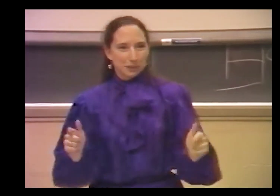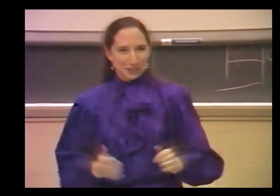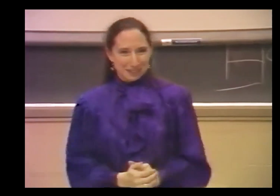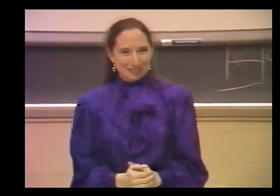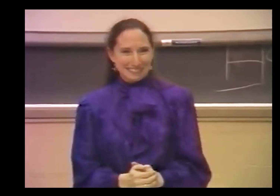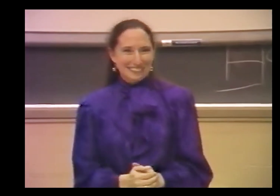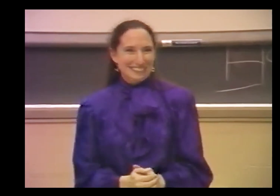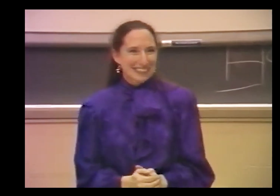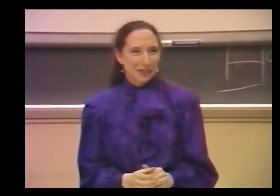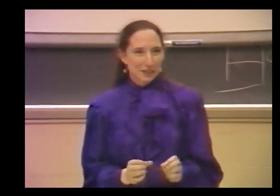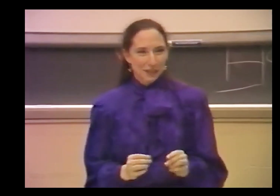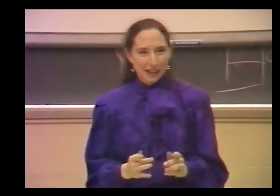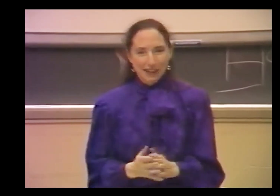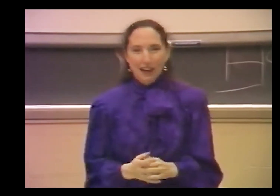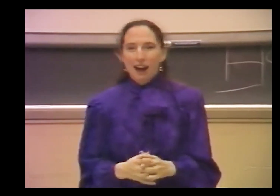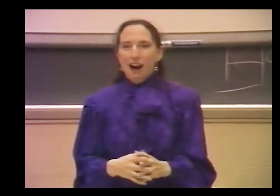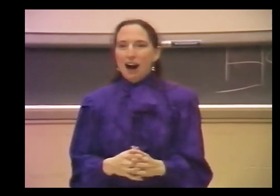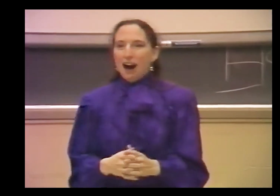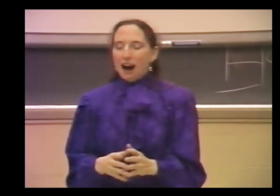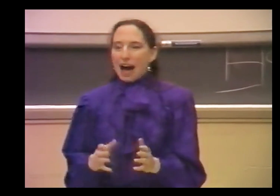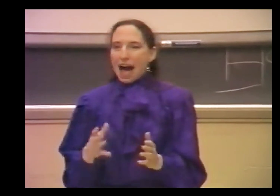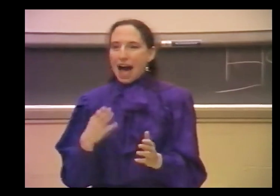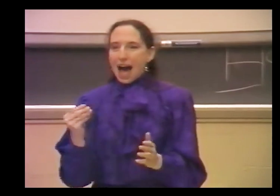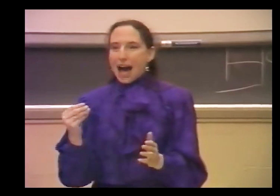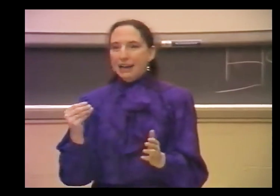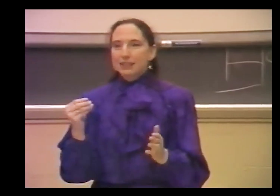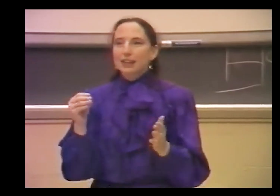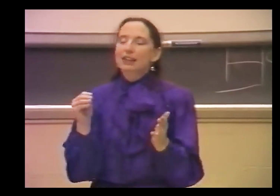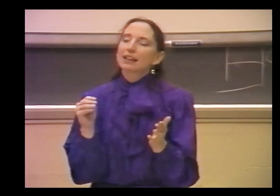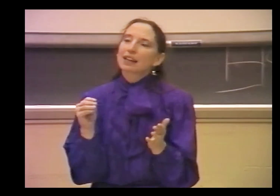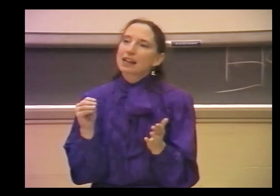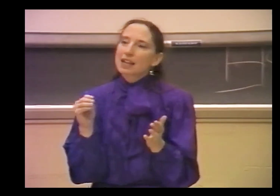language. Okay, and